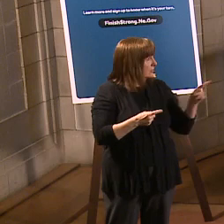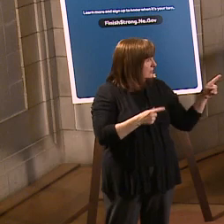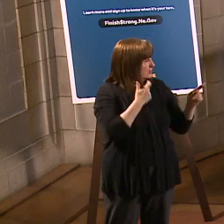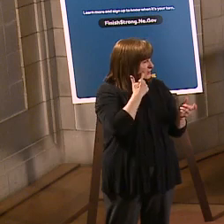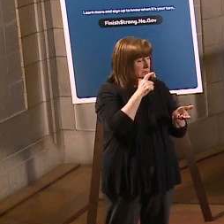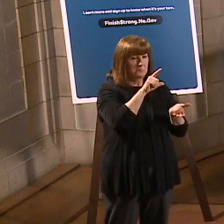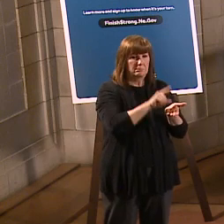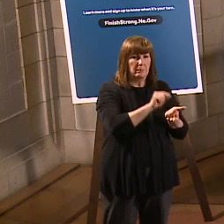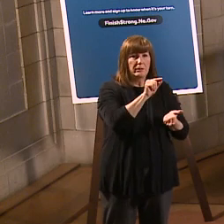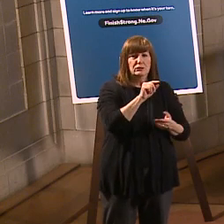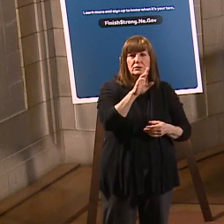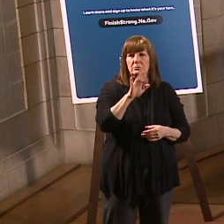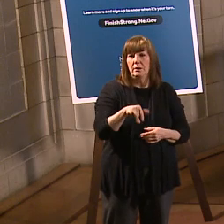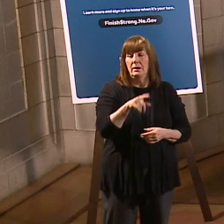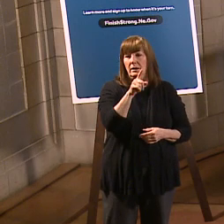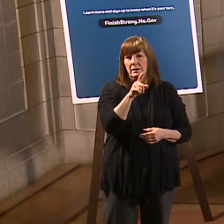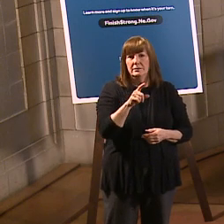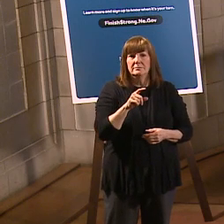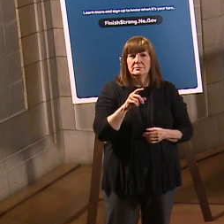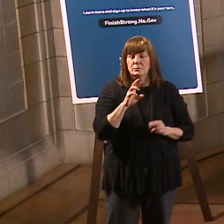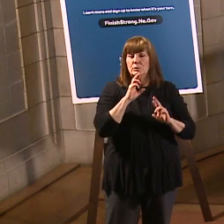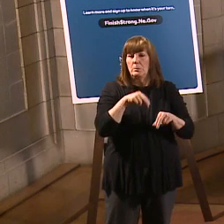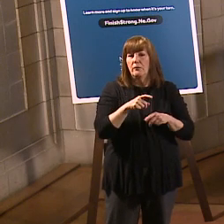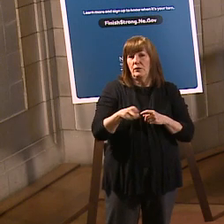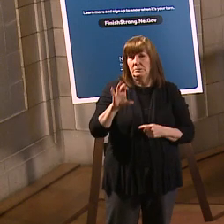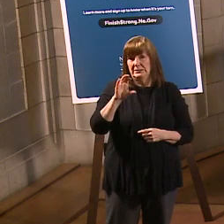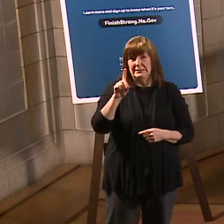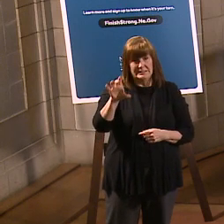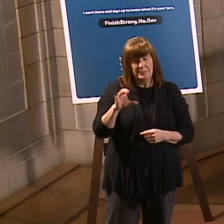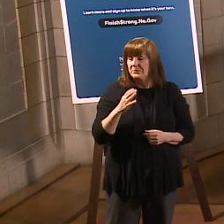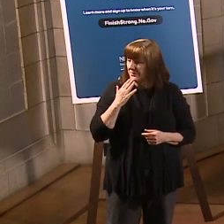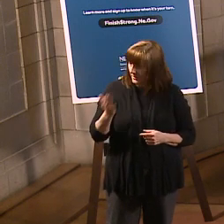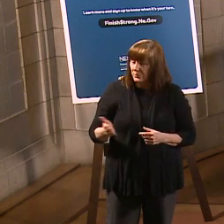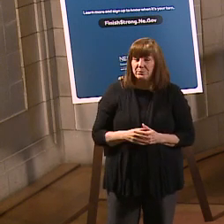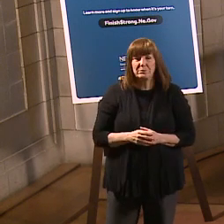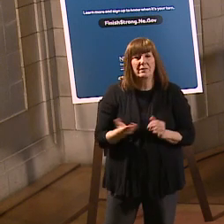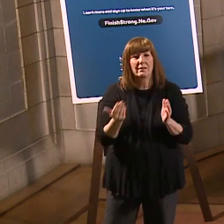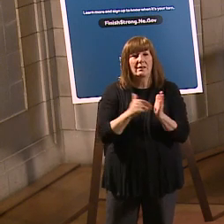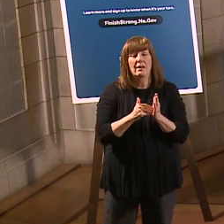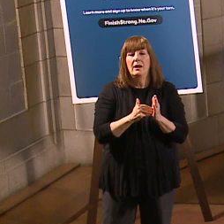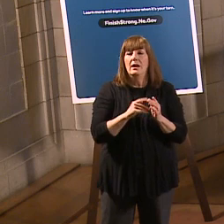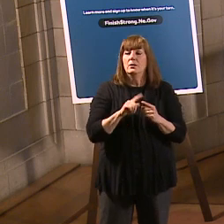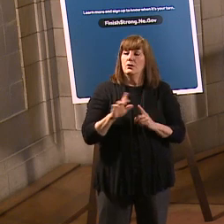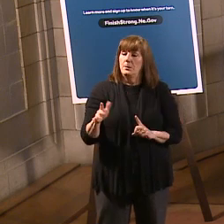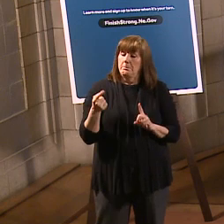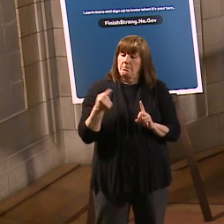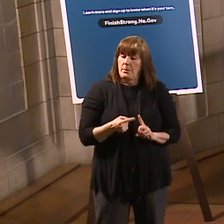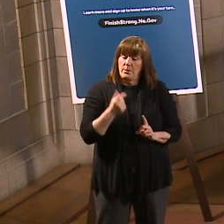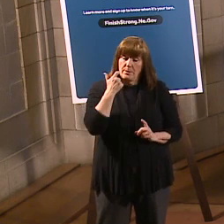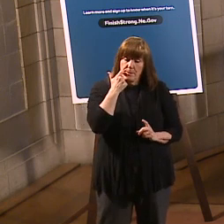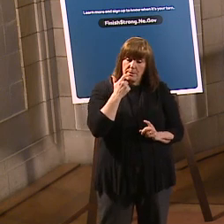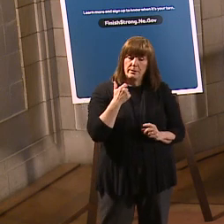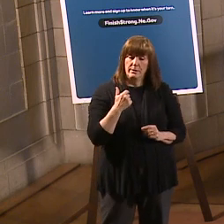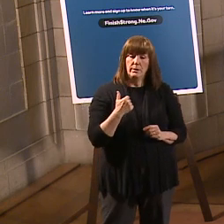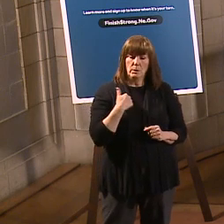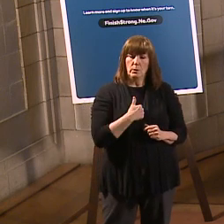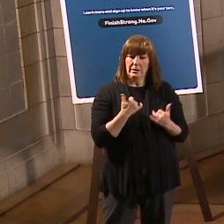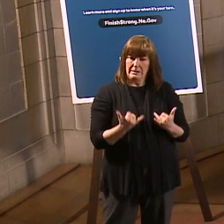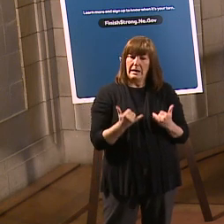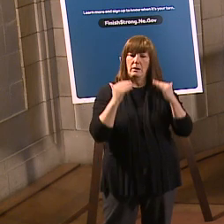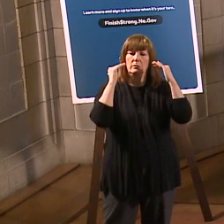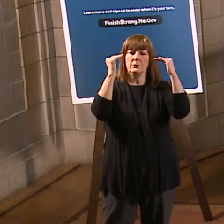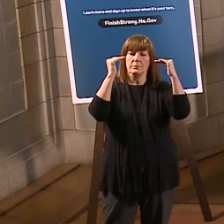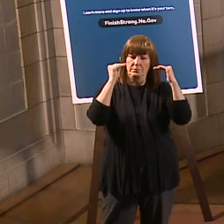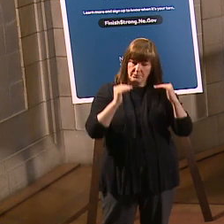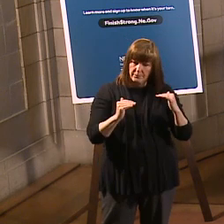published by that WMMR report. So thank you very much. And again, to your point, Angie, we are moving now